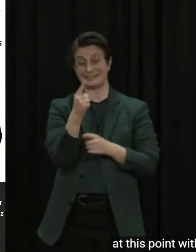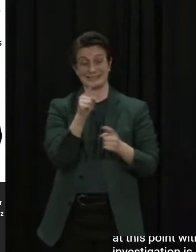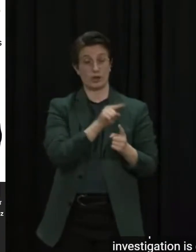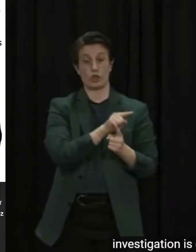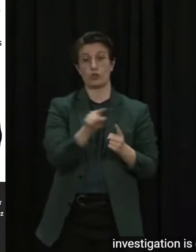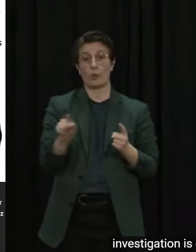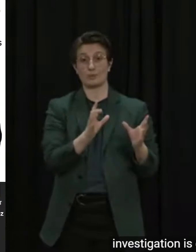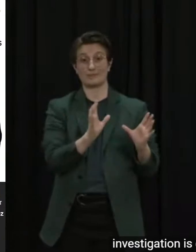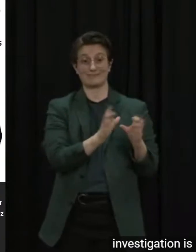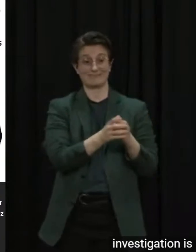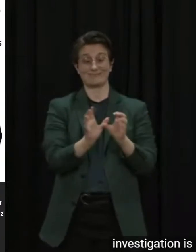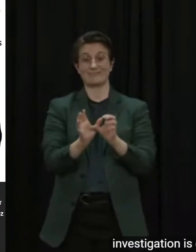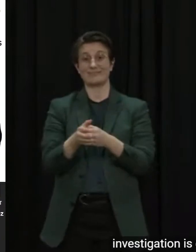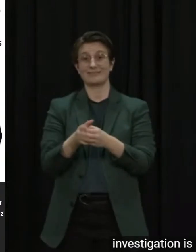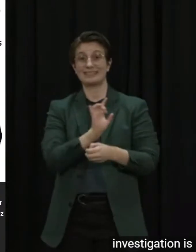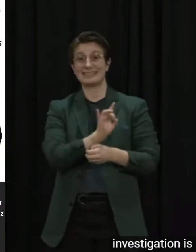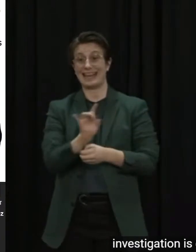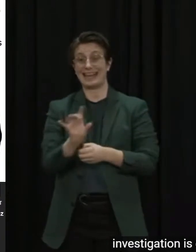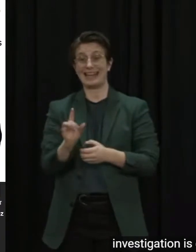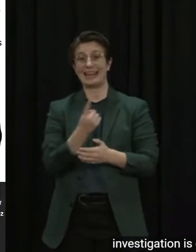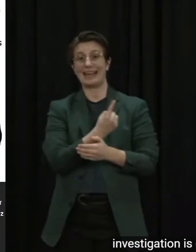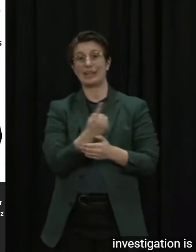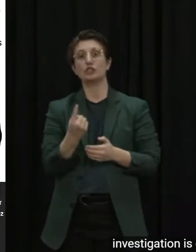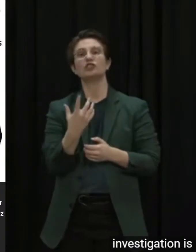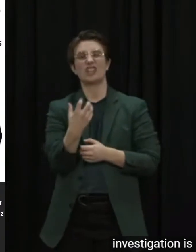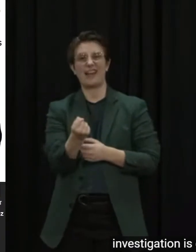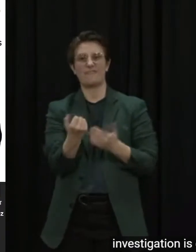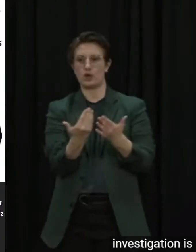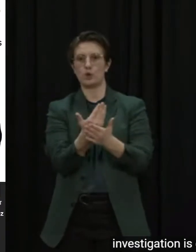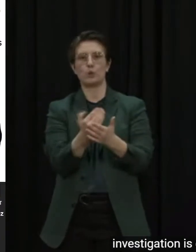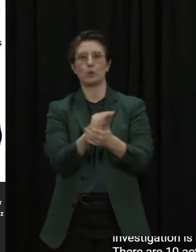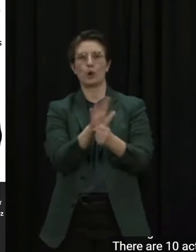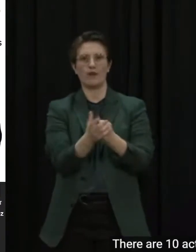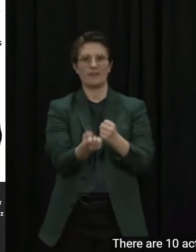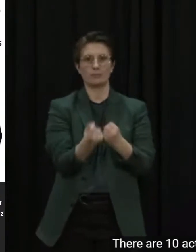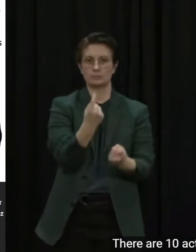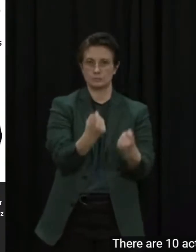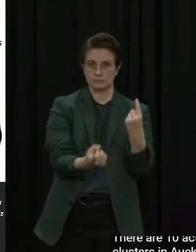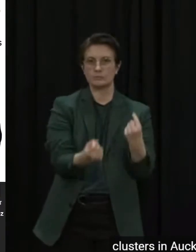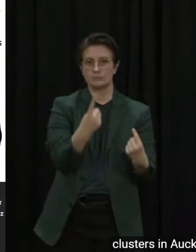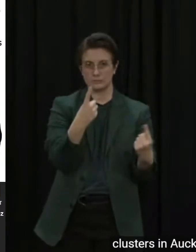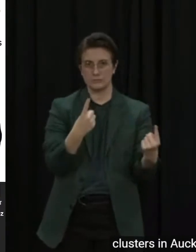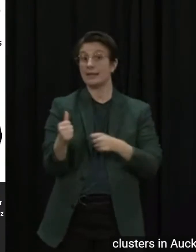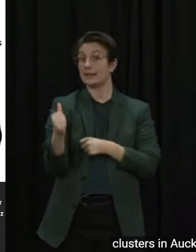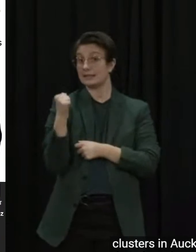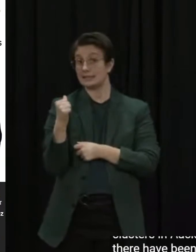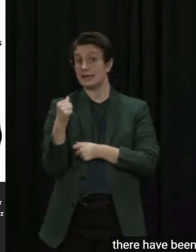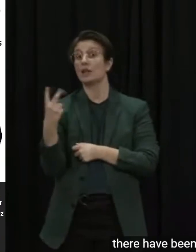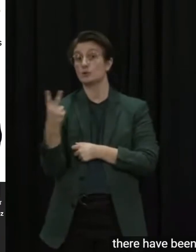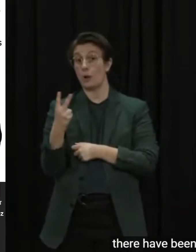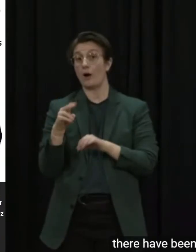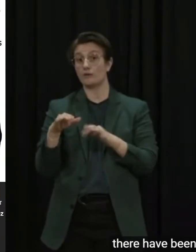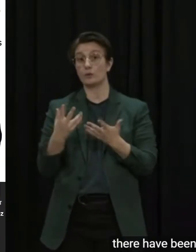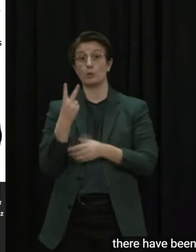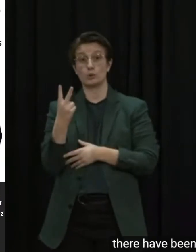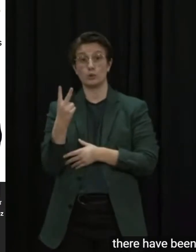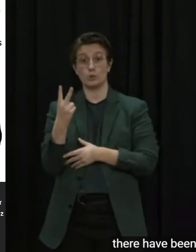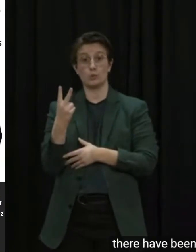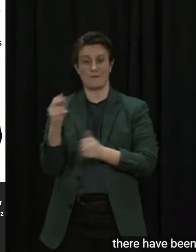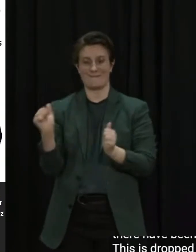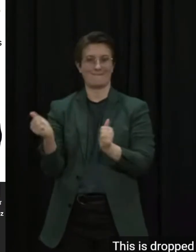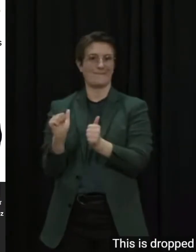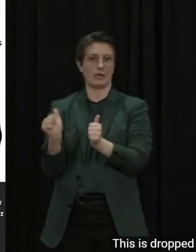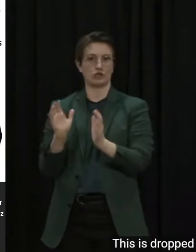has dropped from 12 yesterday. 2 previously active subclusters are now classified as